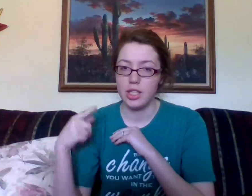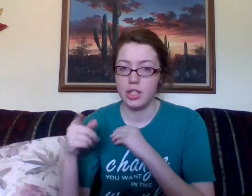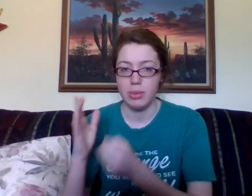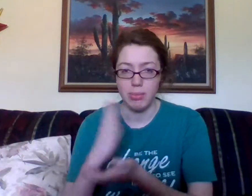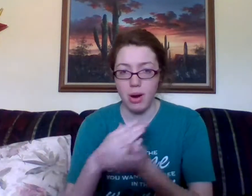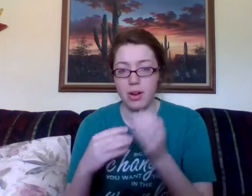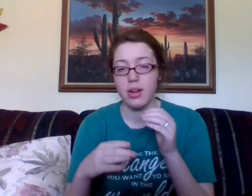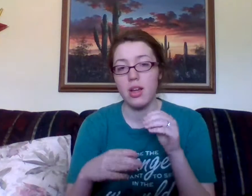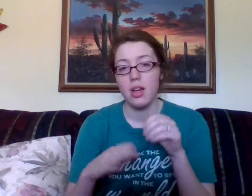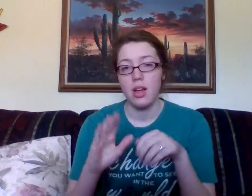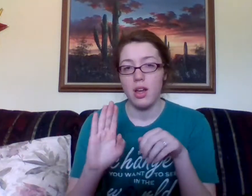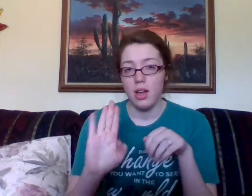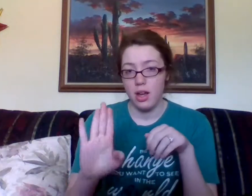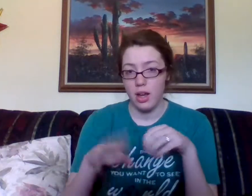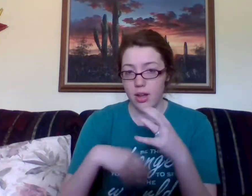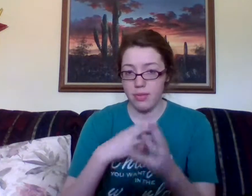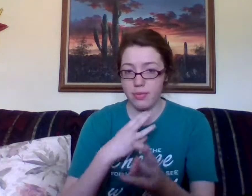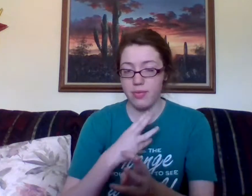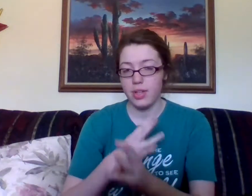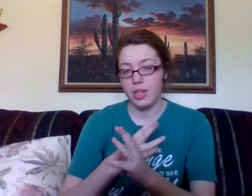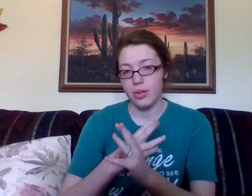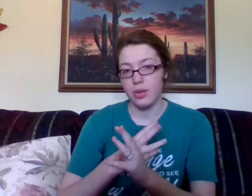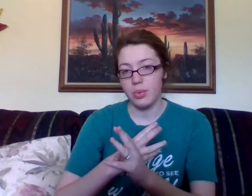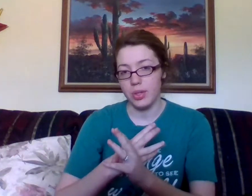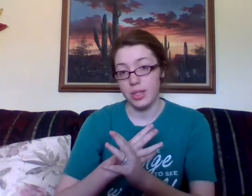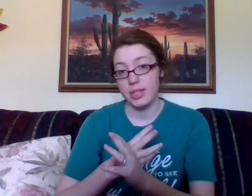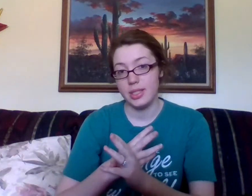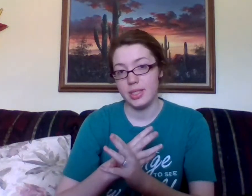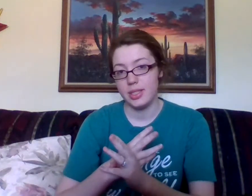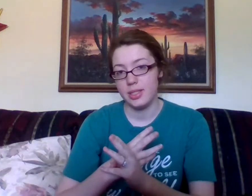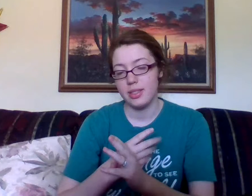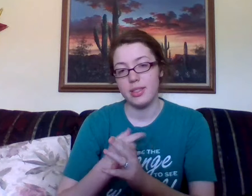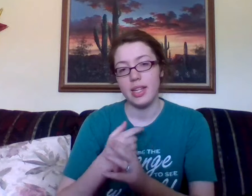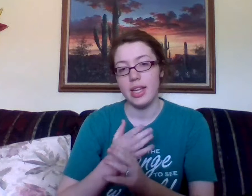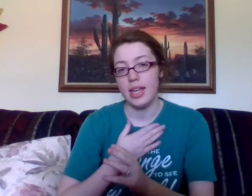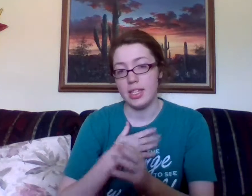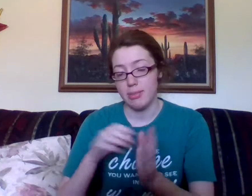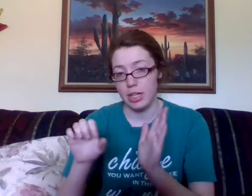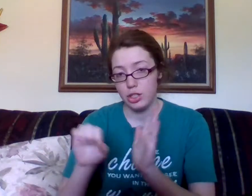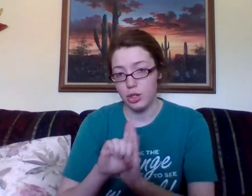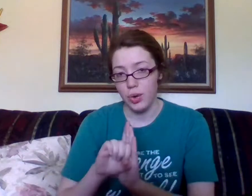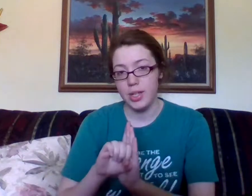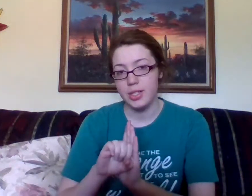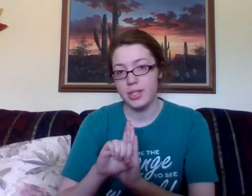to be part of your world. It's my choice.